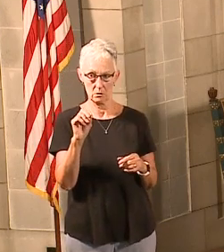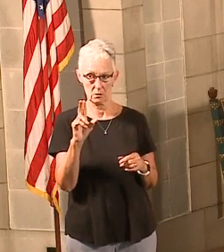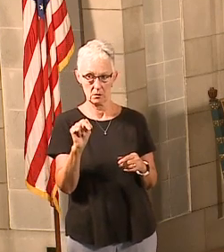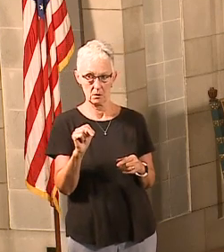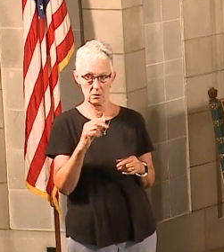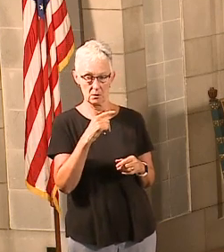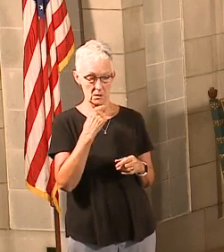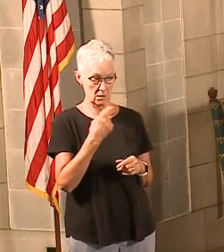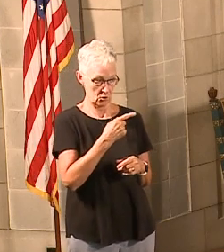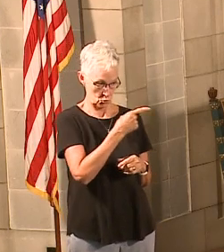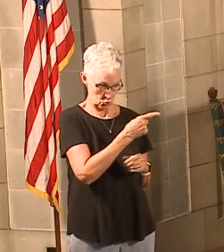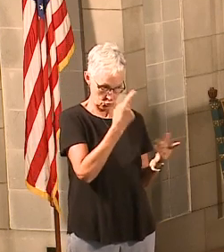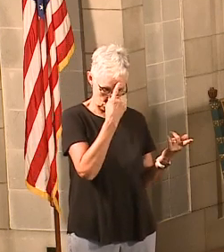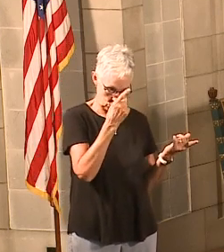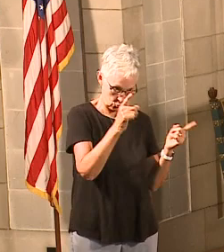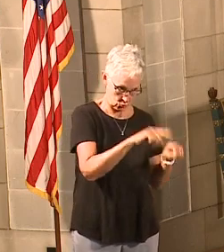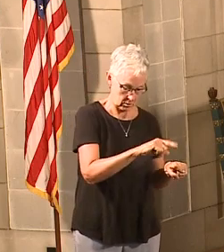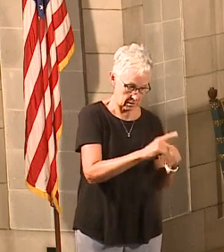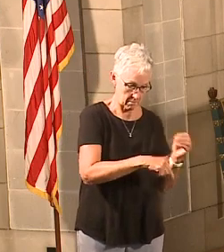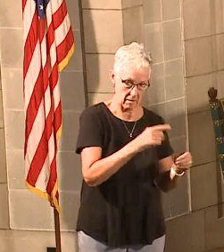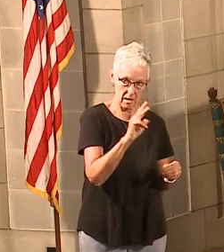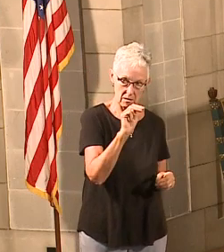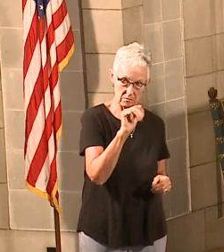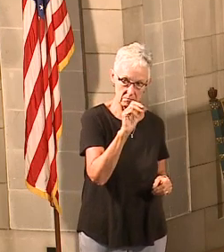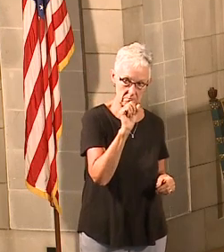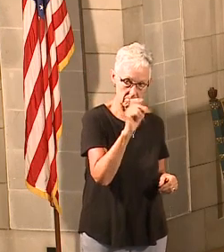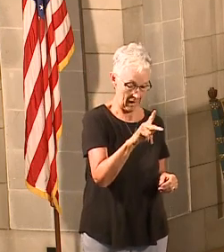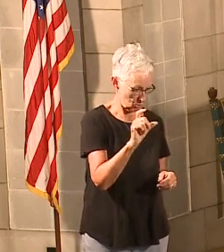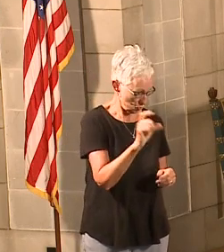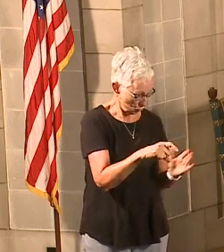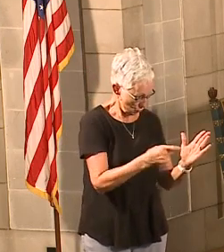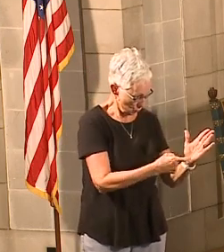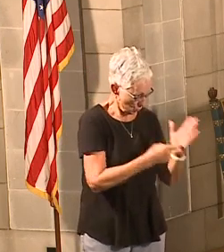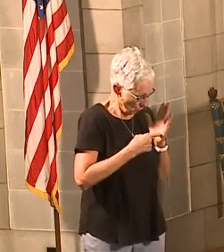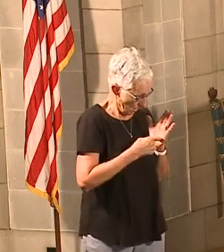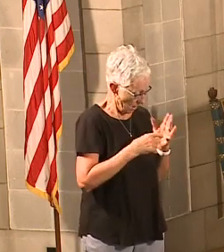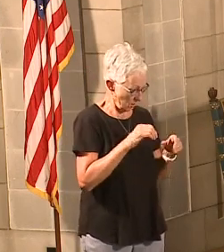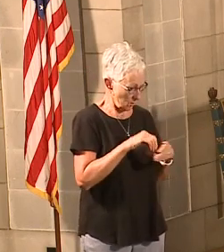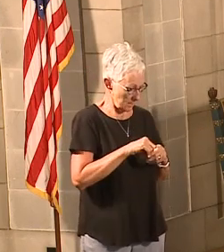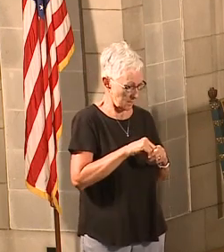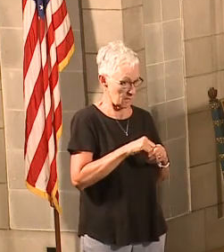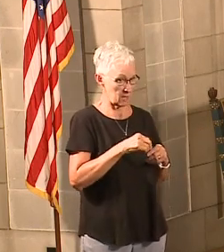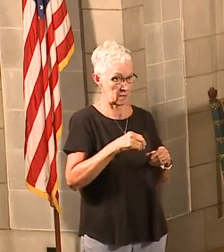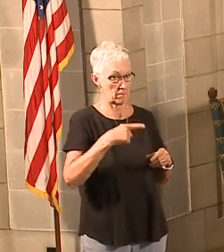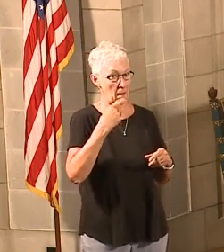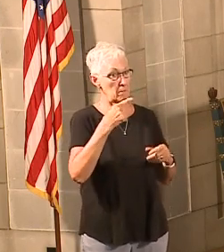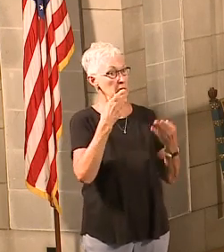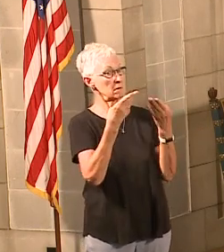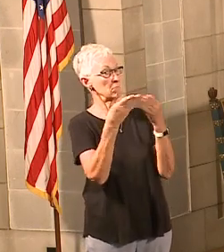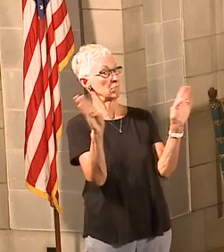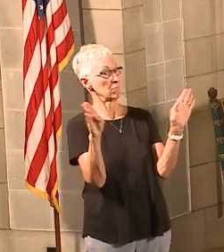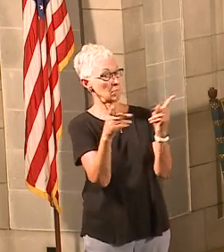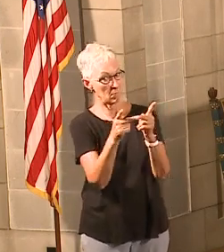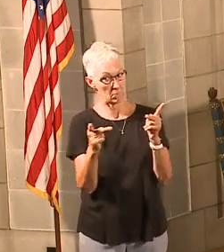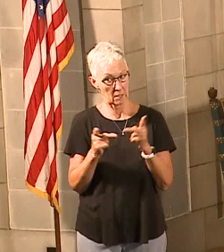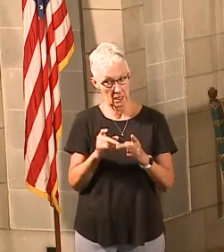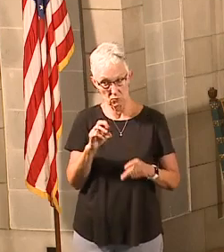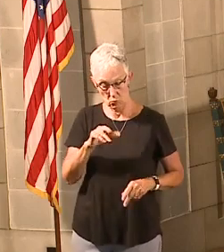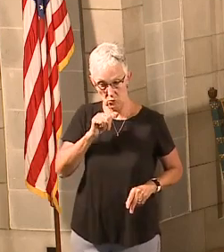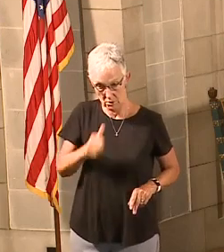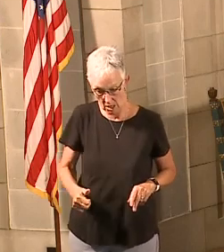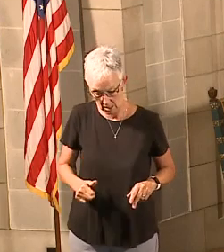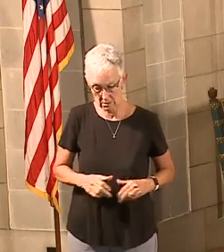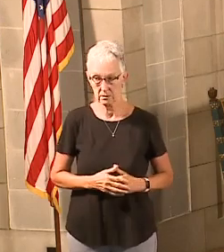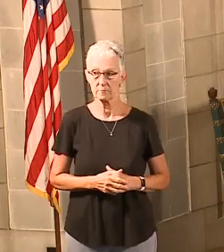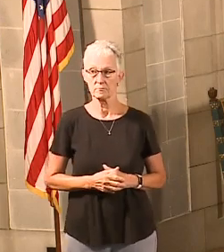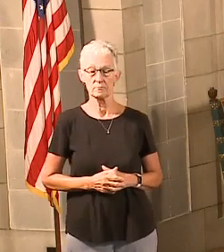agreement about masks, whether they should be mandatory in public settings. So Don Walton's asked a question about masks and the public health experts that we consult